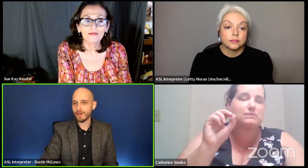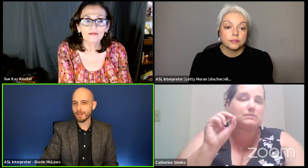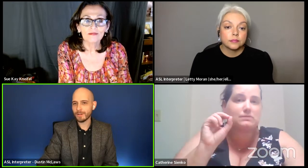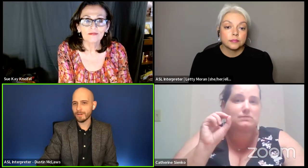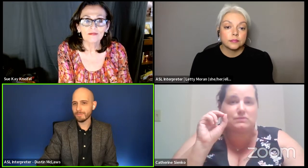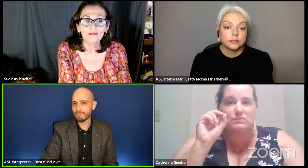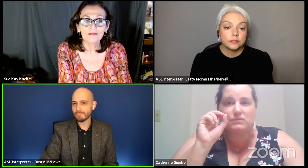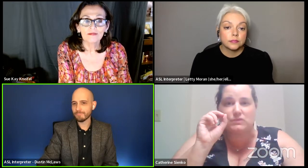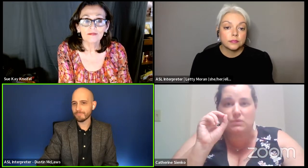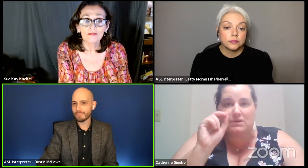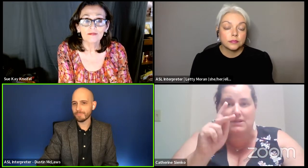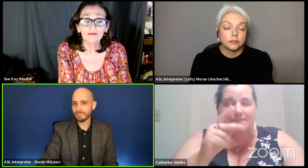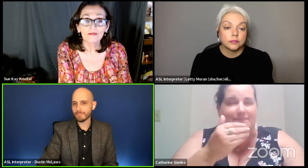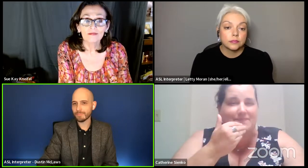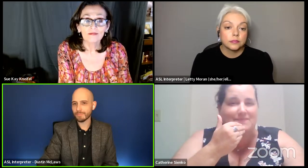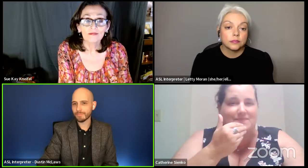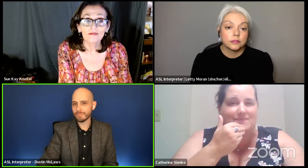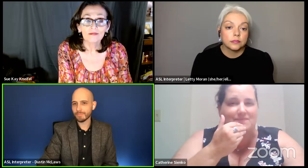Hearing none.